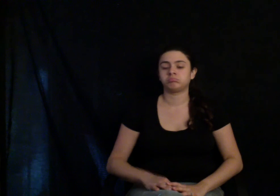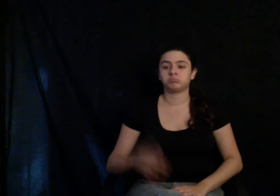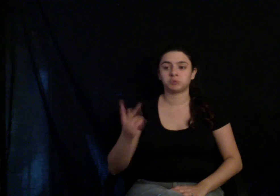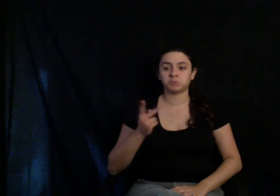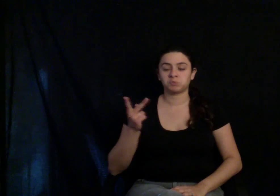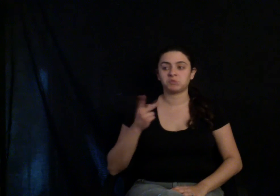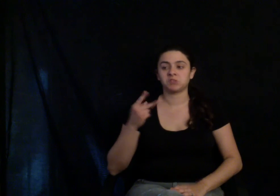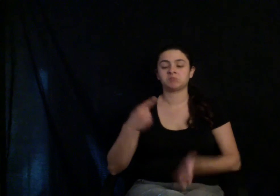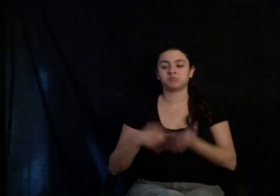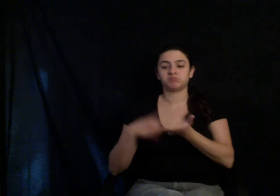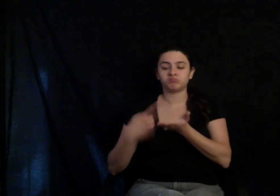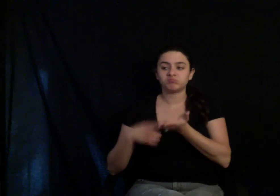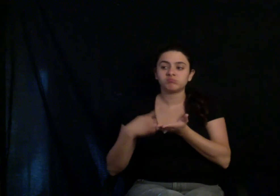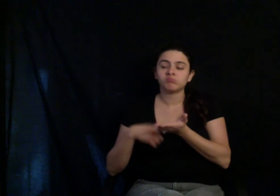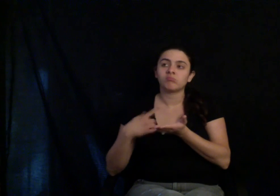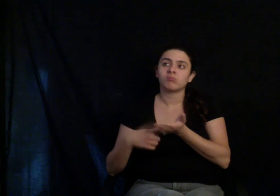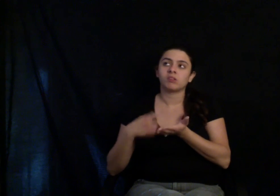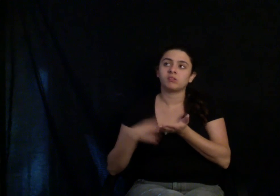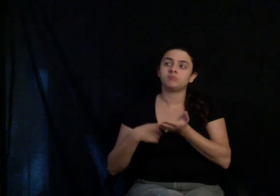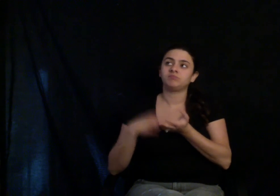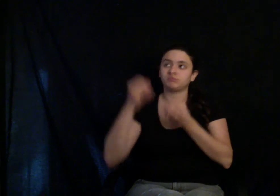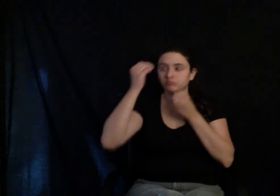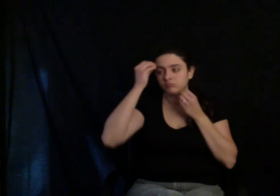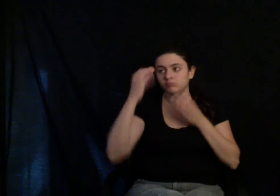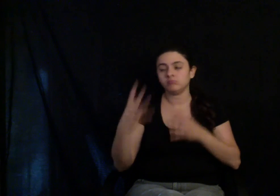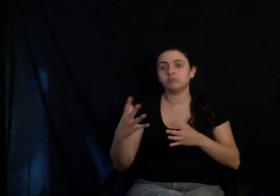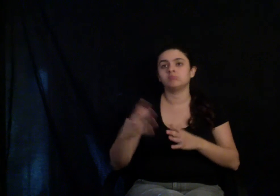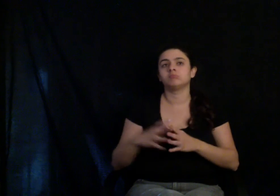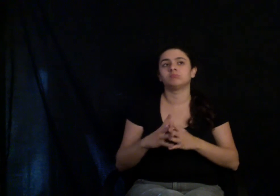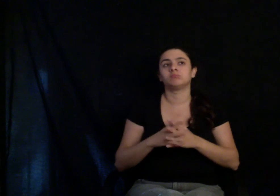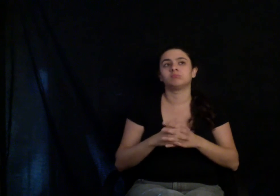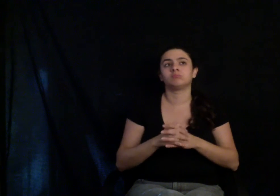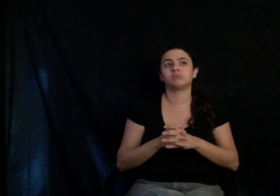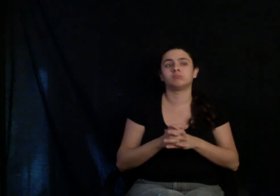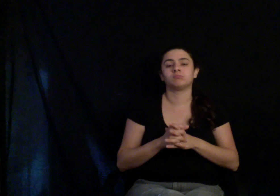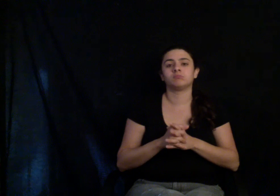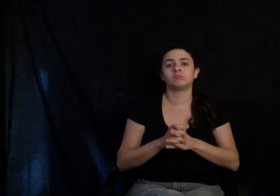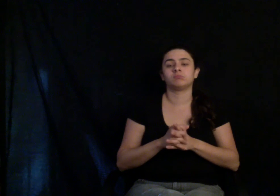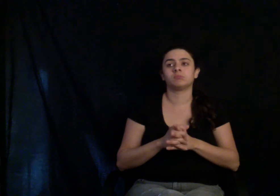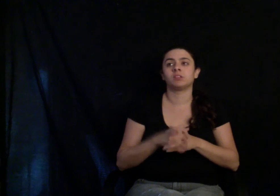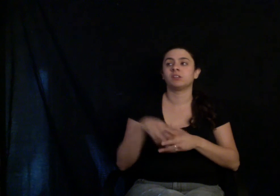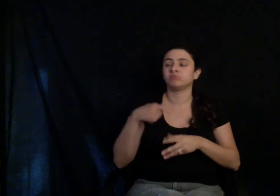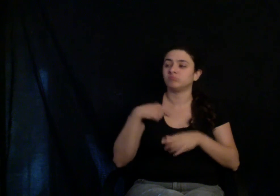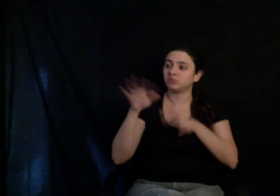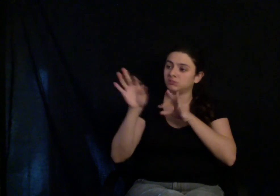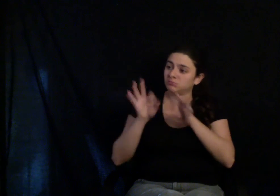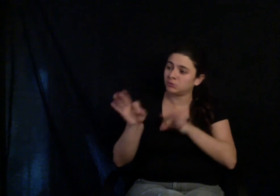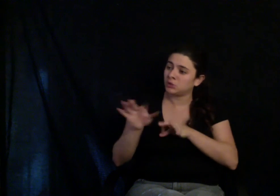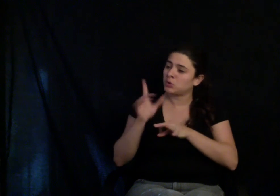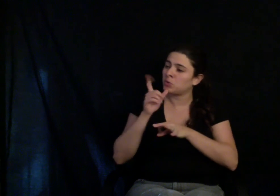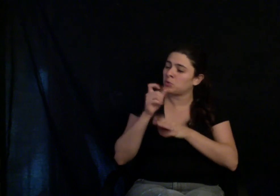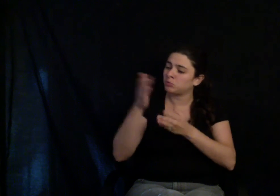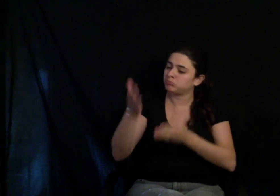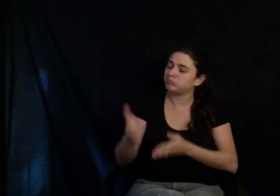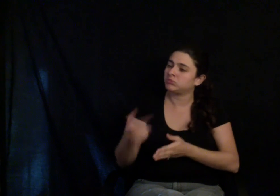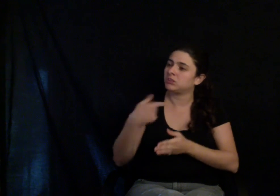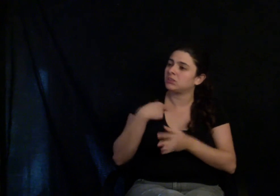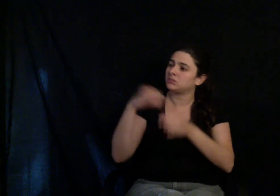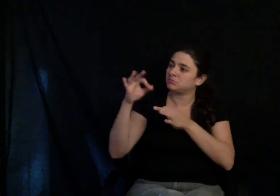and I told her. I mean, I think she knew who he was, but I reinforced the ideas. I guess I was just telling her that he has all